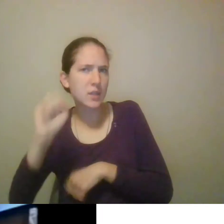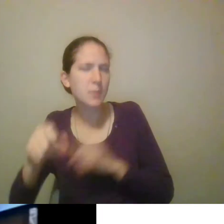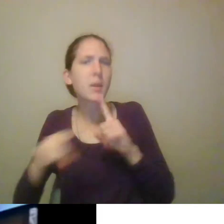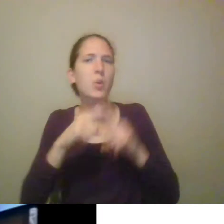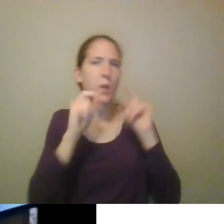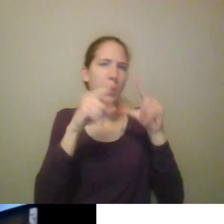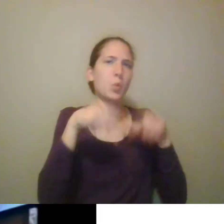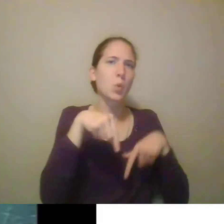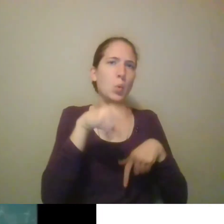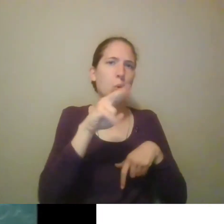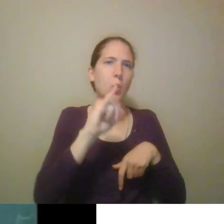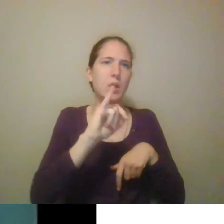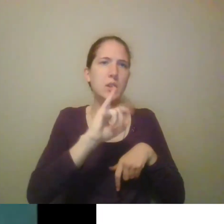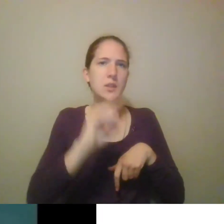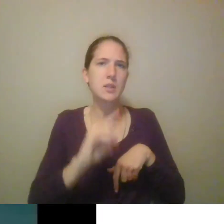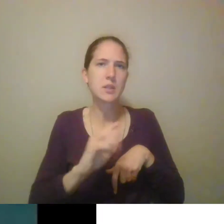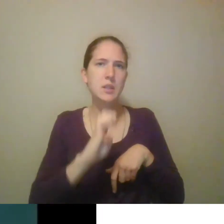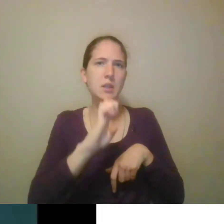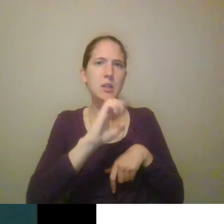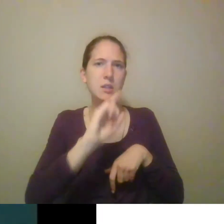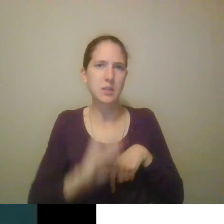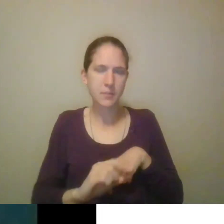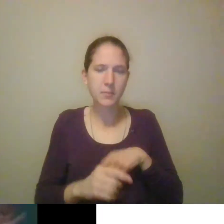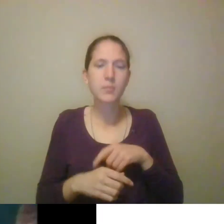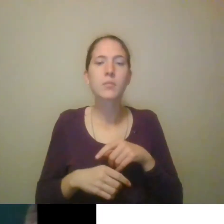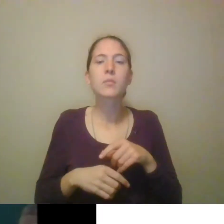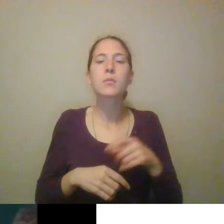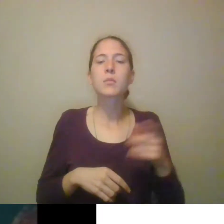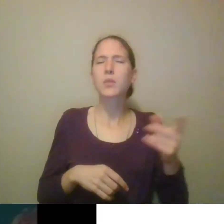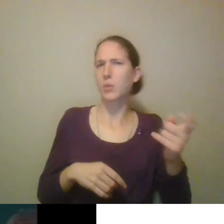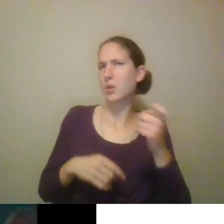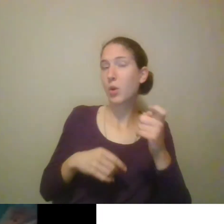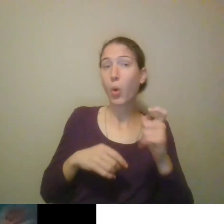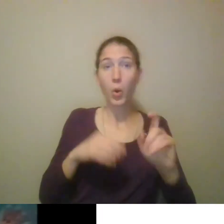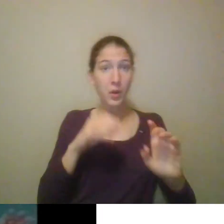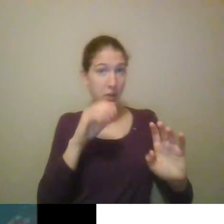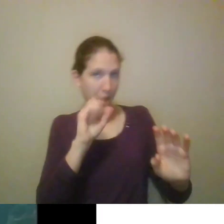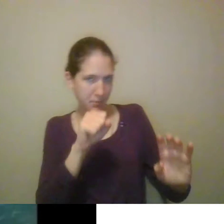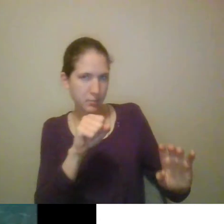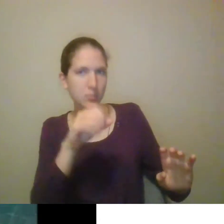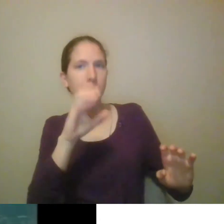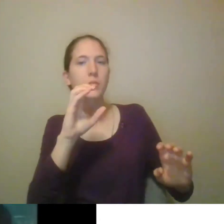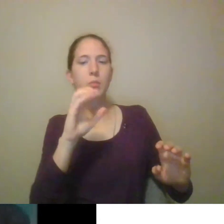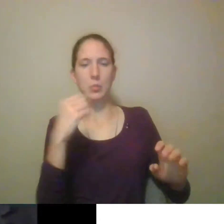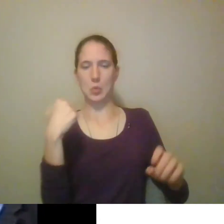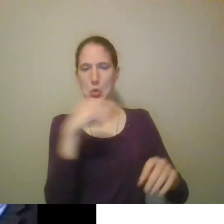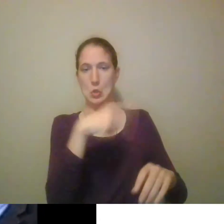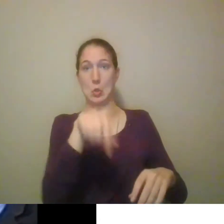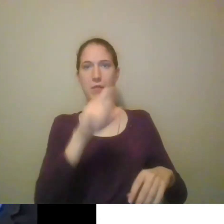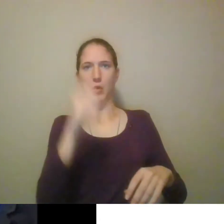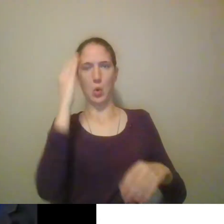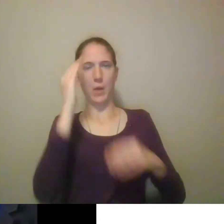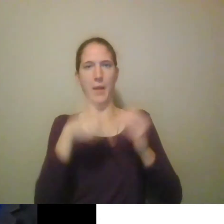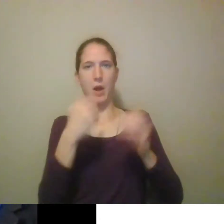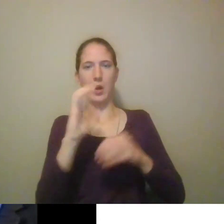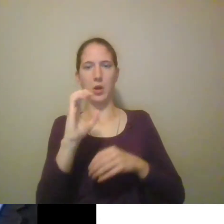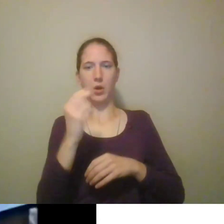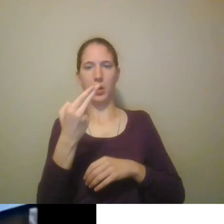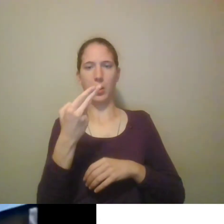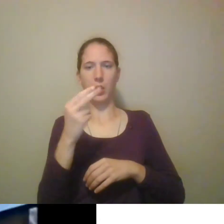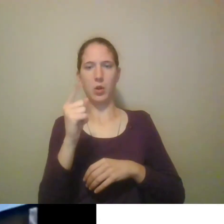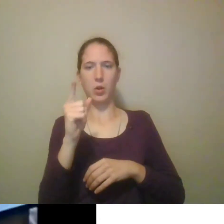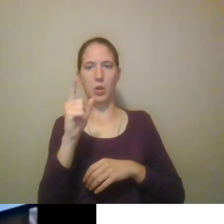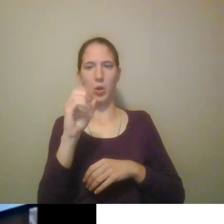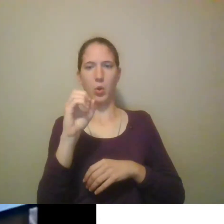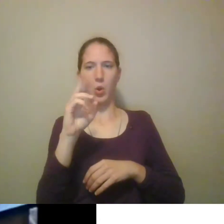board? It would be on, chloroplast would be included in it, yes. Okay? Okay. Not photosynthesis and all the